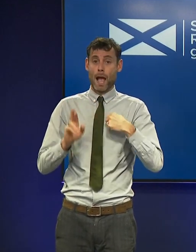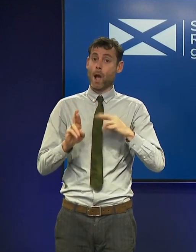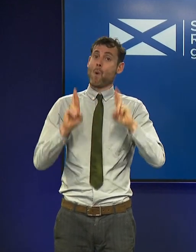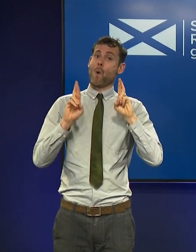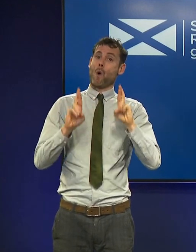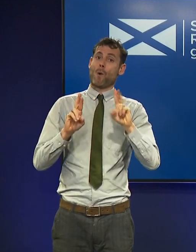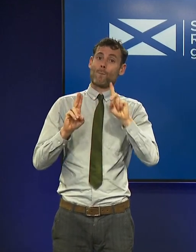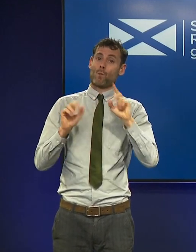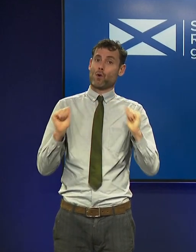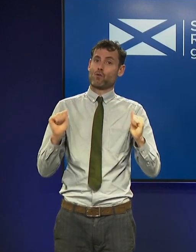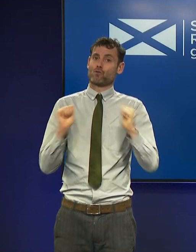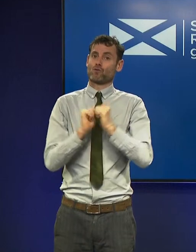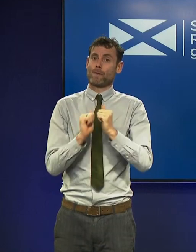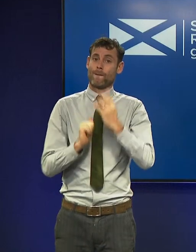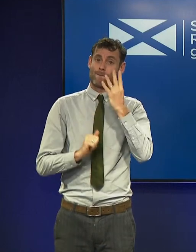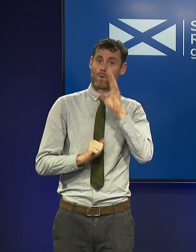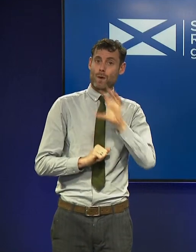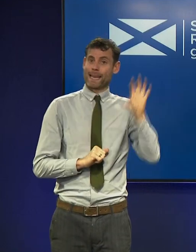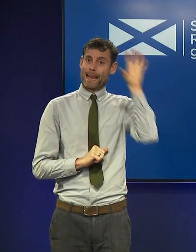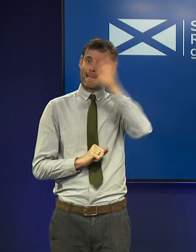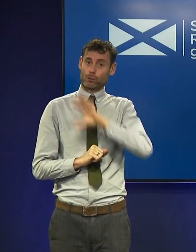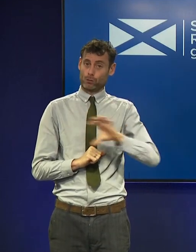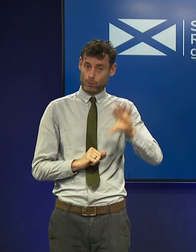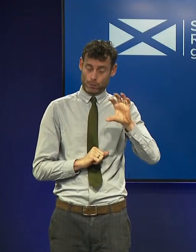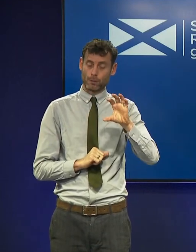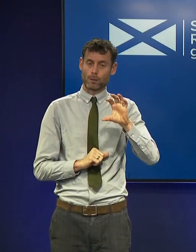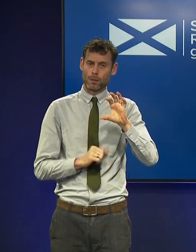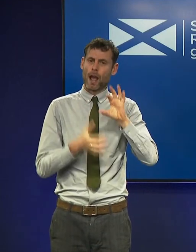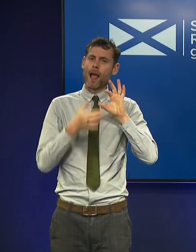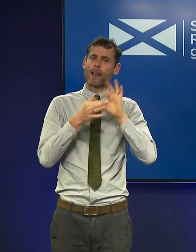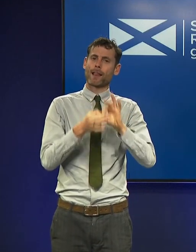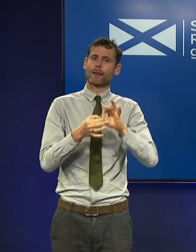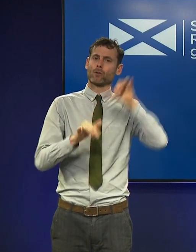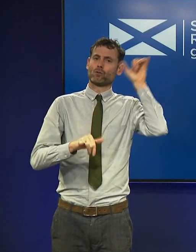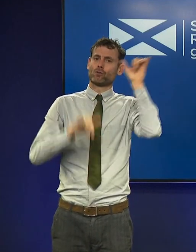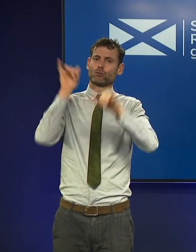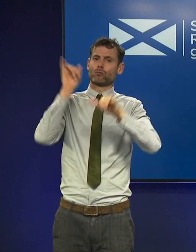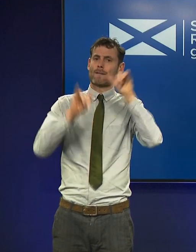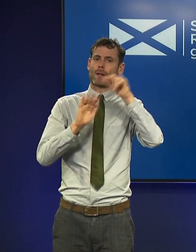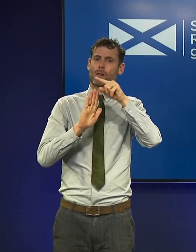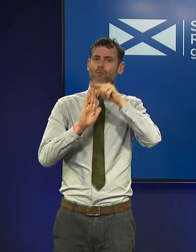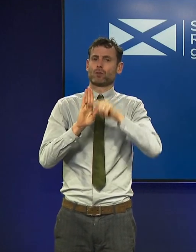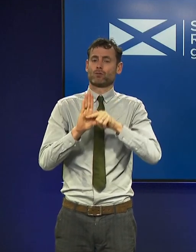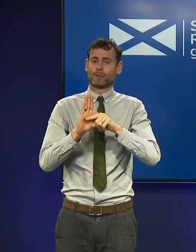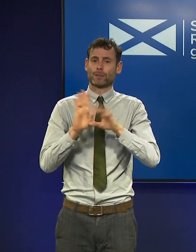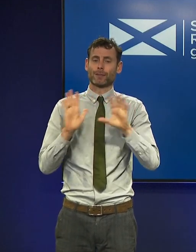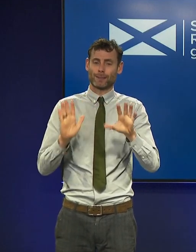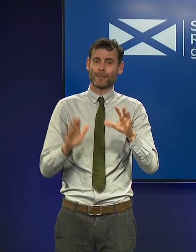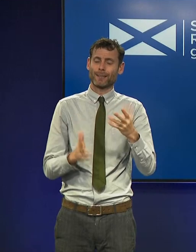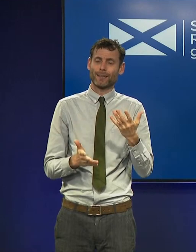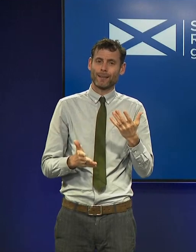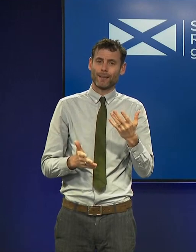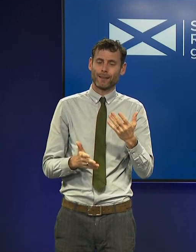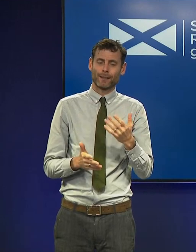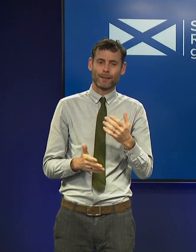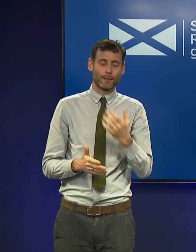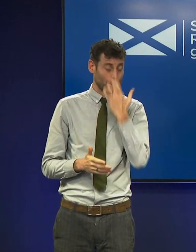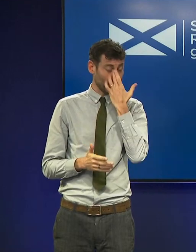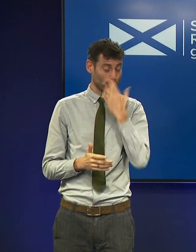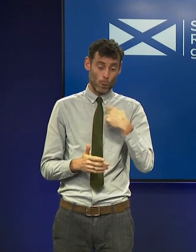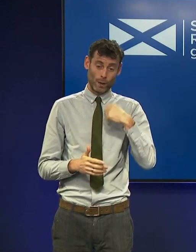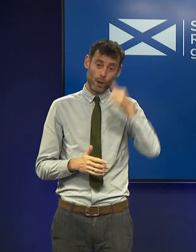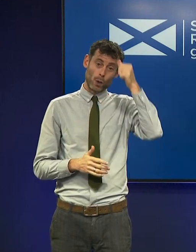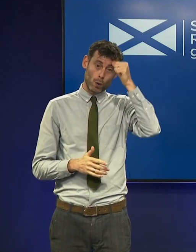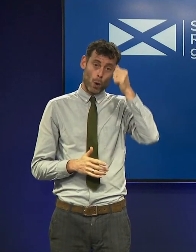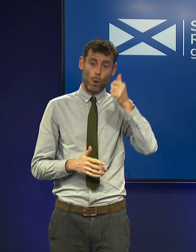not just on this, but in future on travel restrictions, because we know from travel patterns that that is the only thing that will be properly effective.